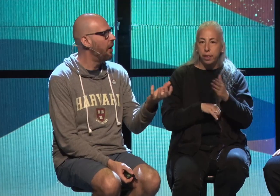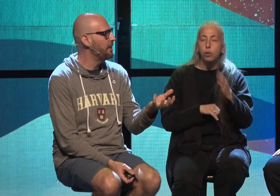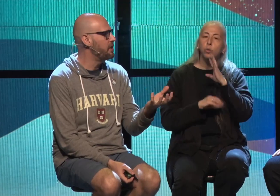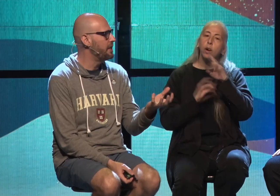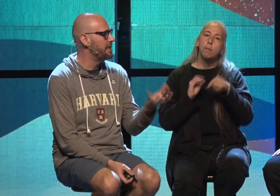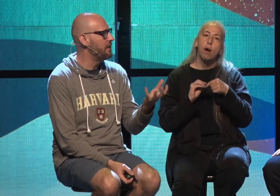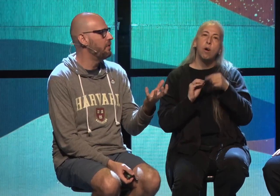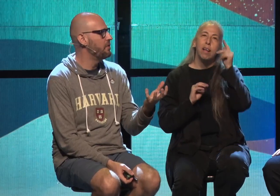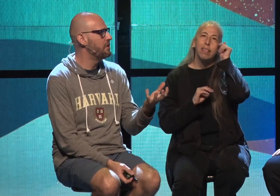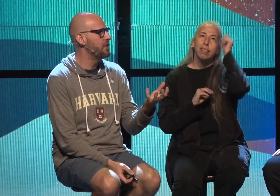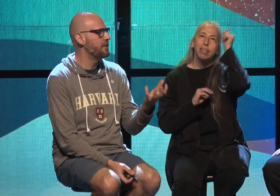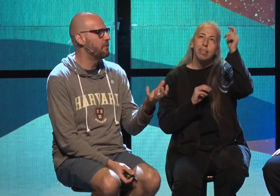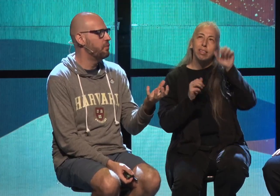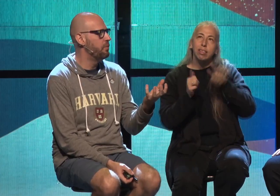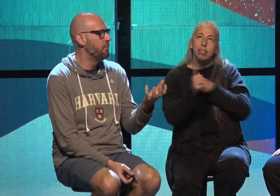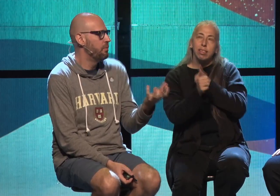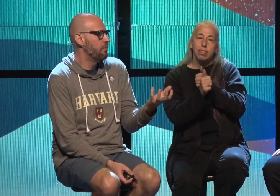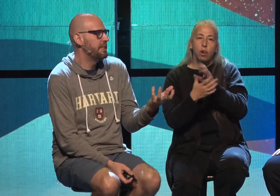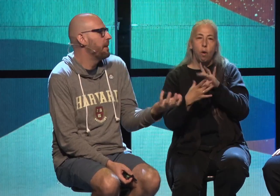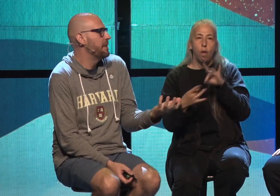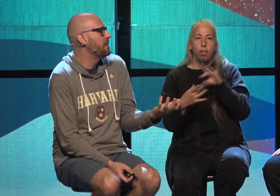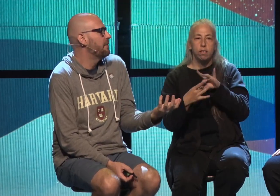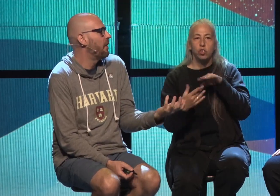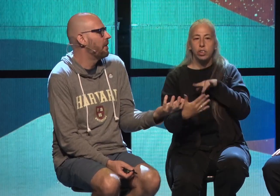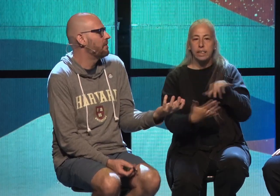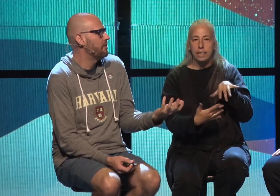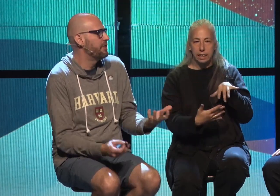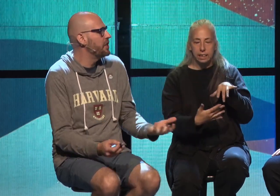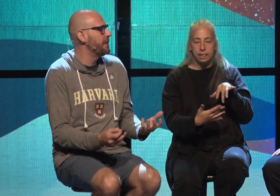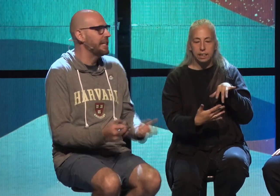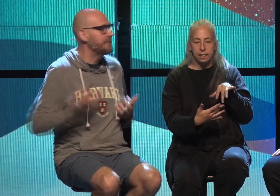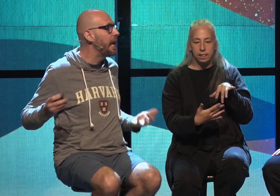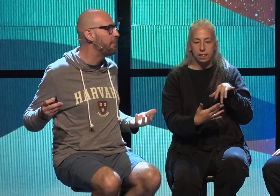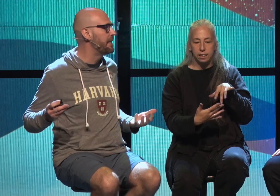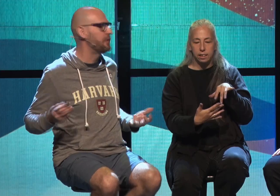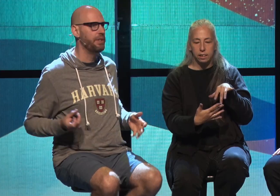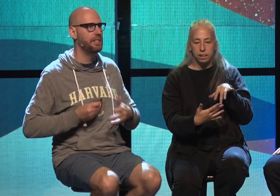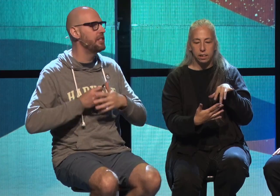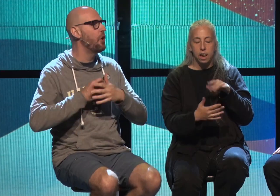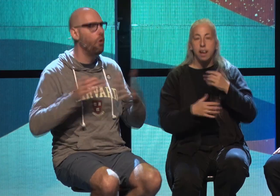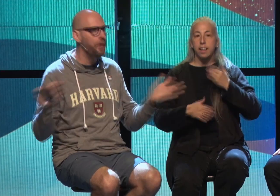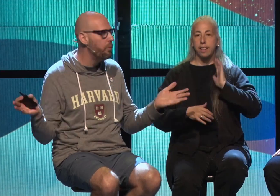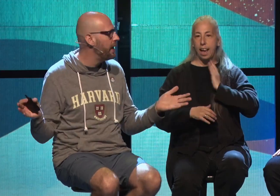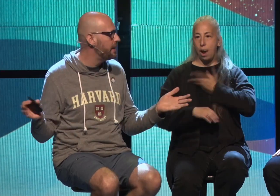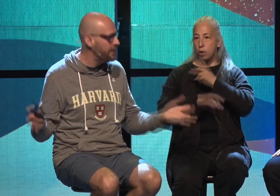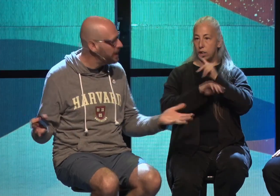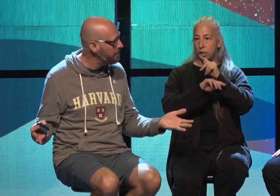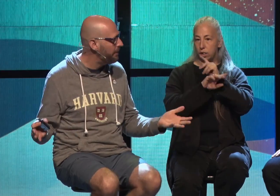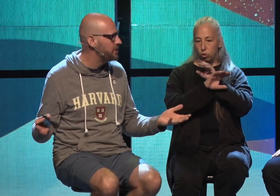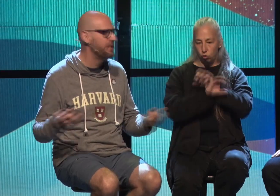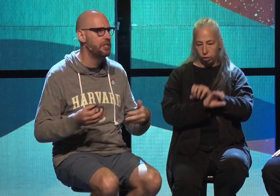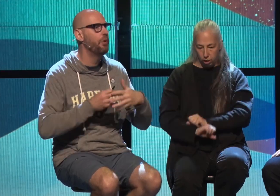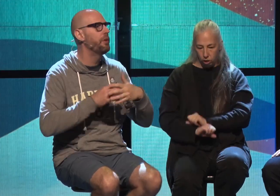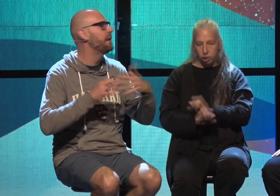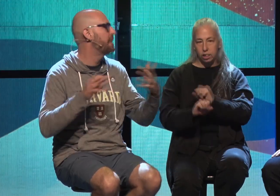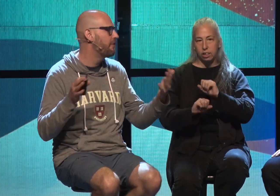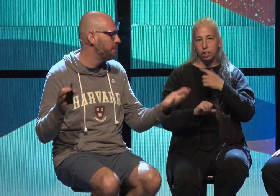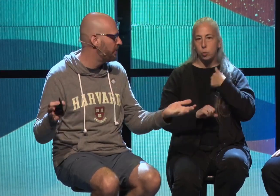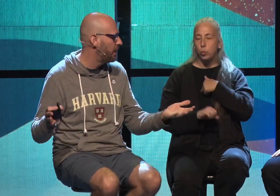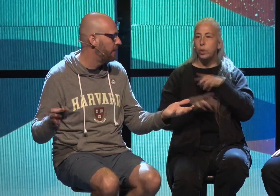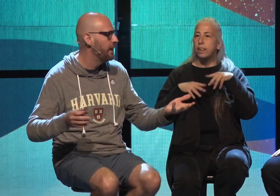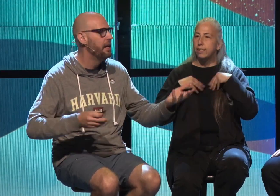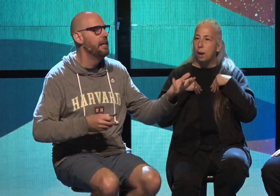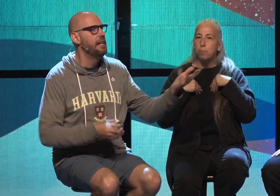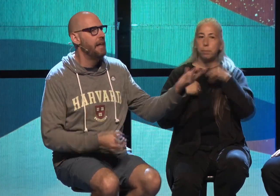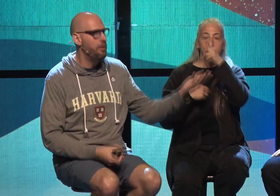the theologies that just segments of our tradition accept as, well, this is the only way to think about this, or this is the only way it's ever